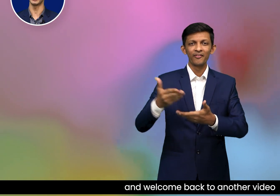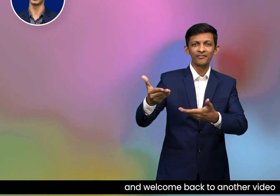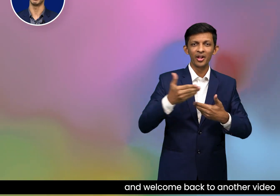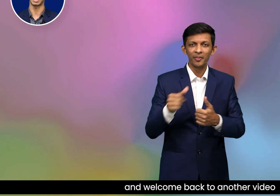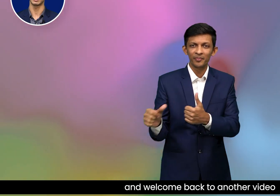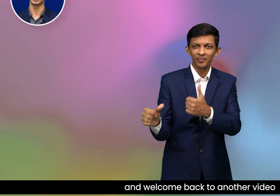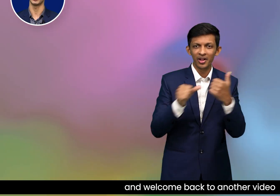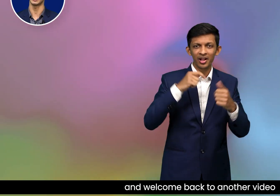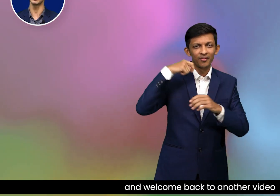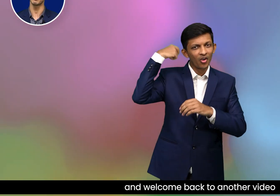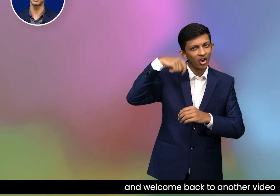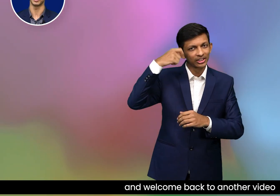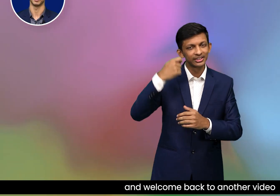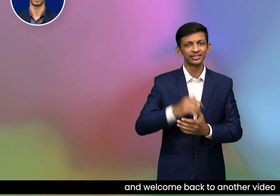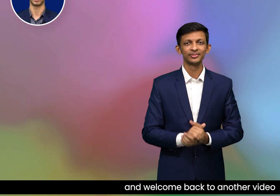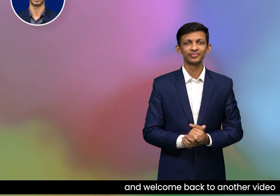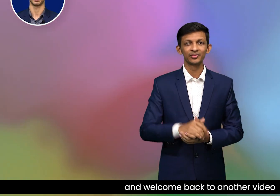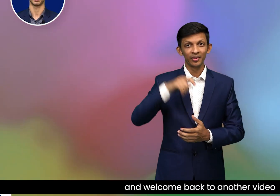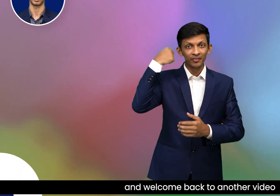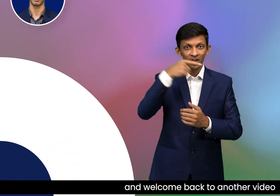and welcome back to another video.